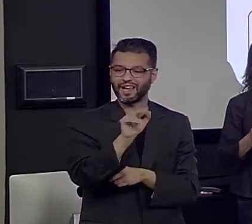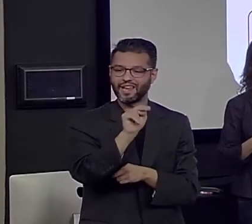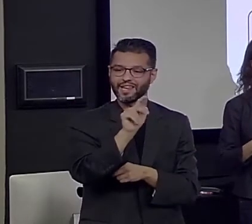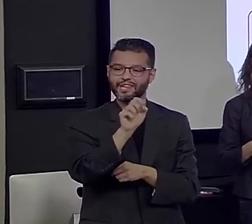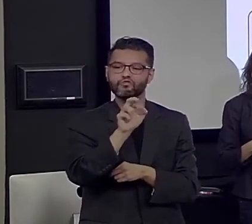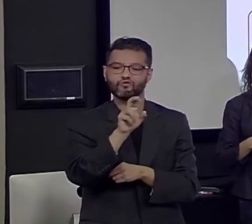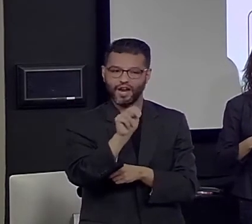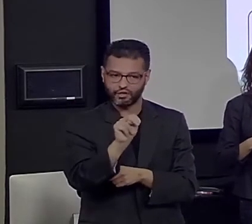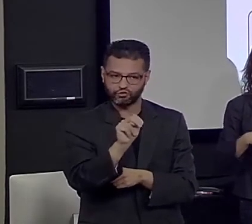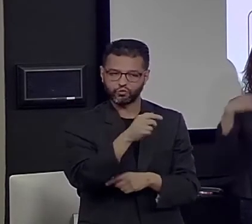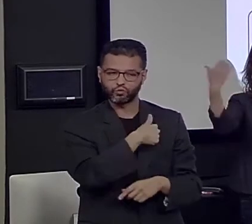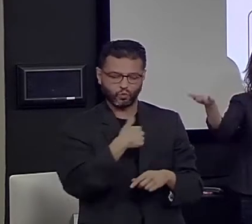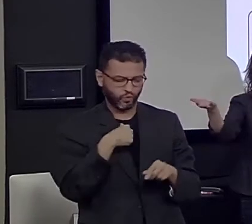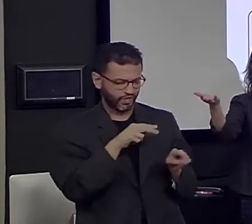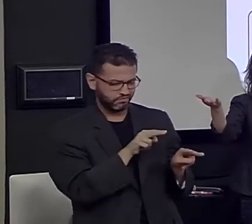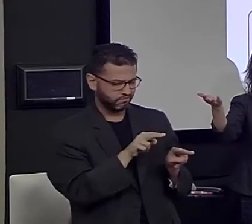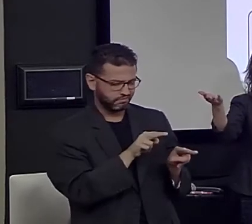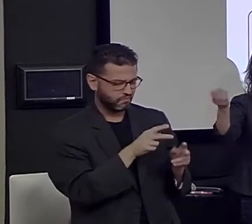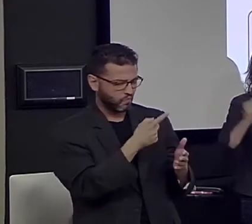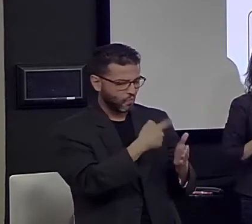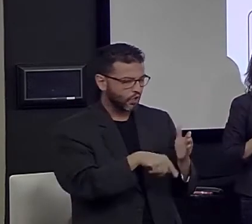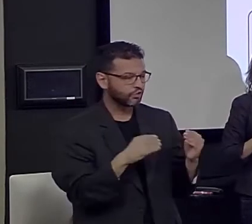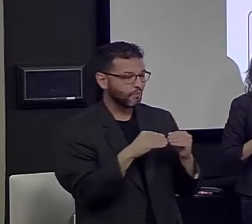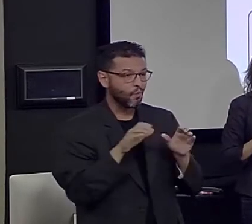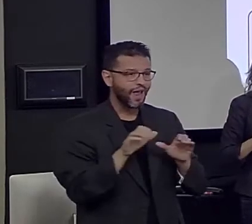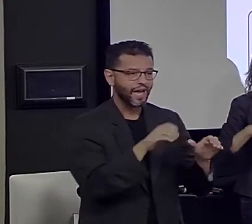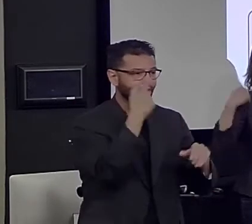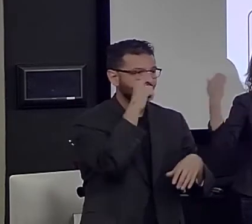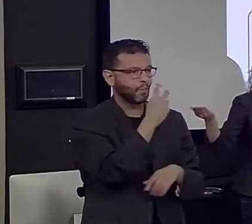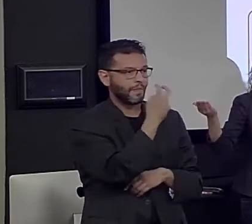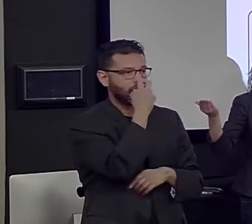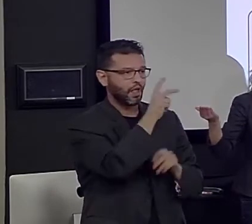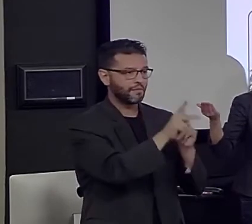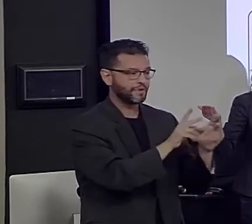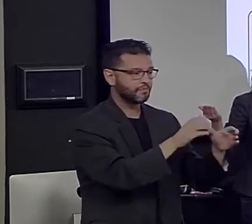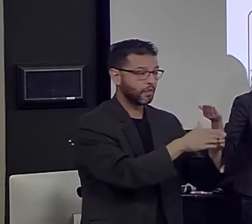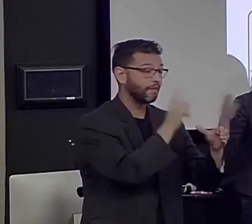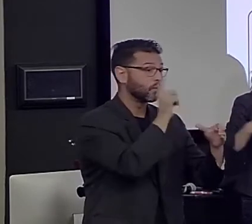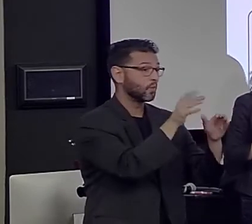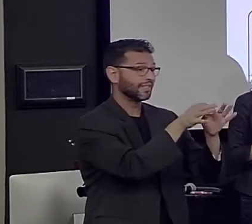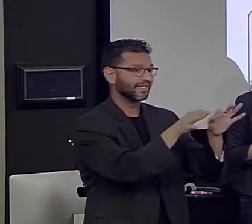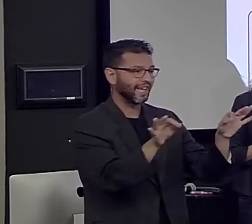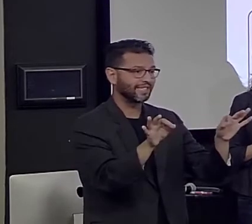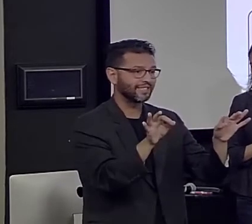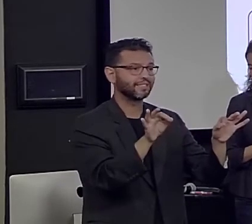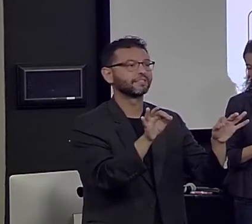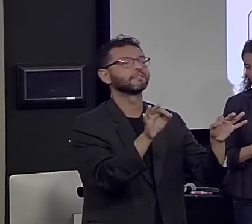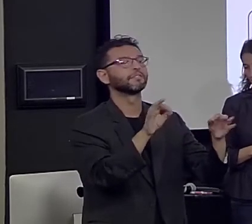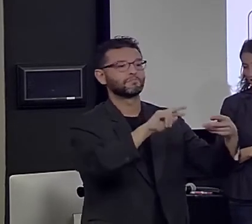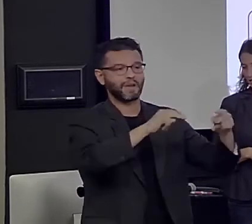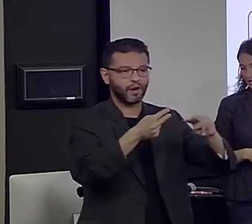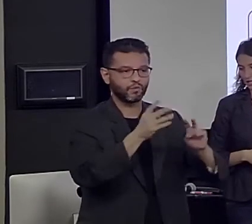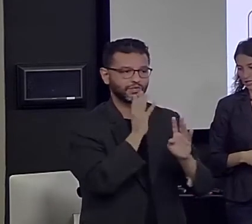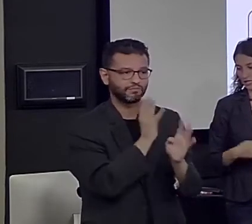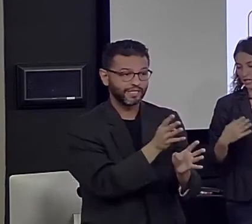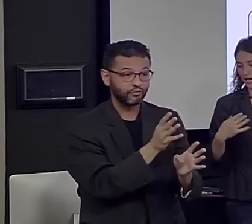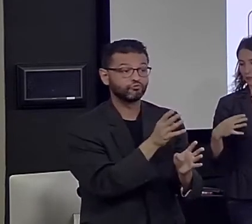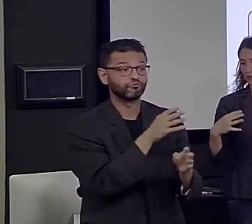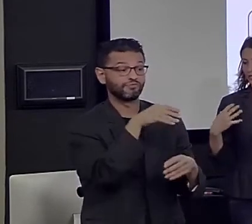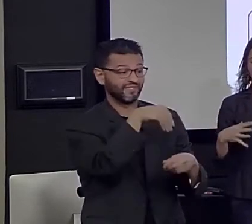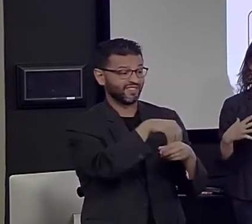what's more active for the blind than the sighted for sentences greater than backward speech? And what you get in this contrast